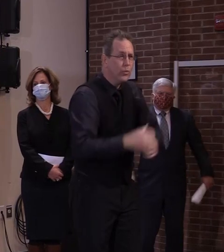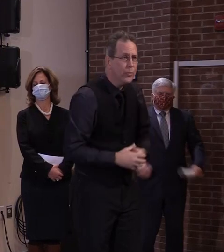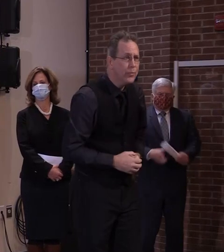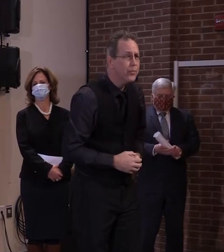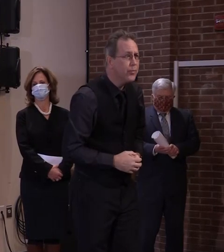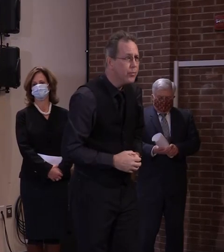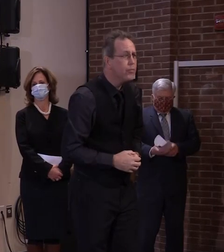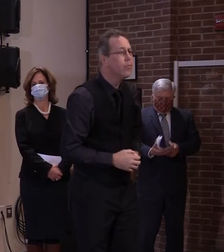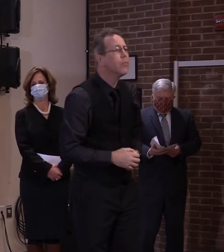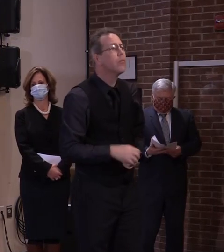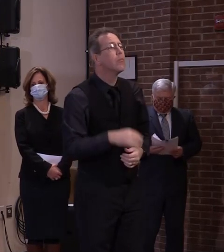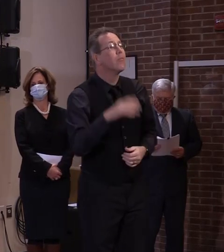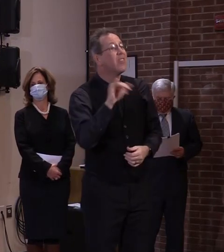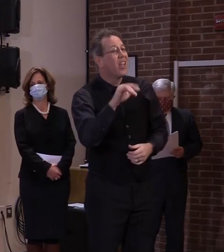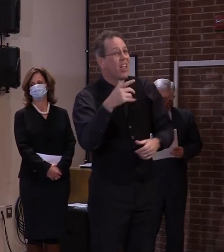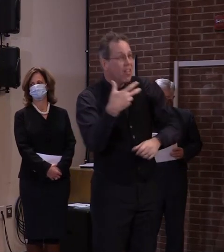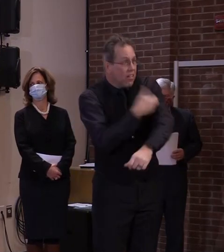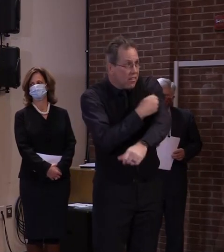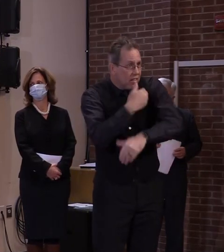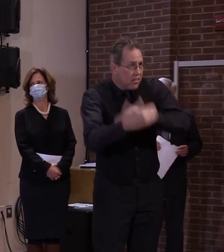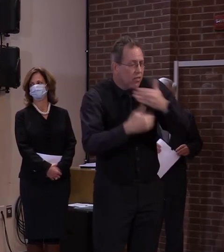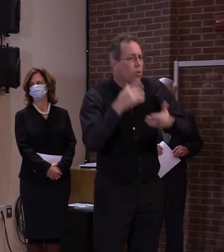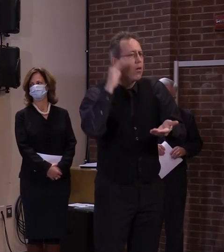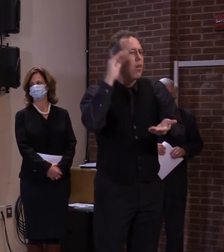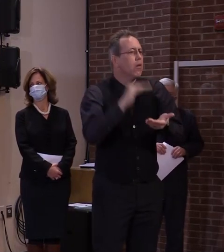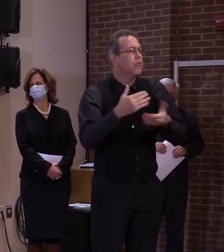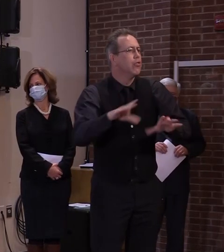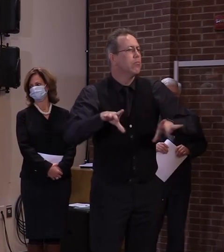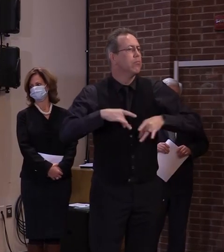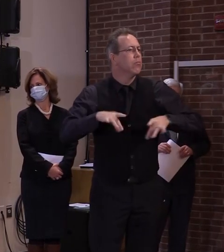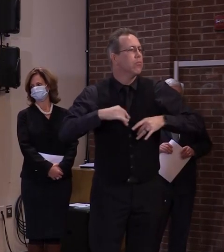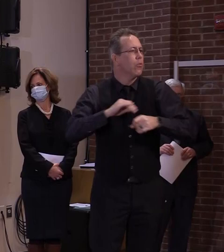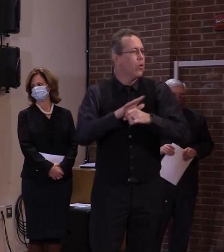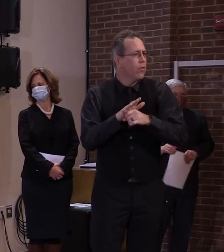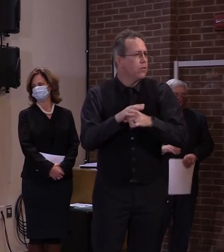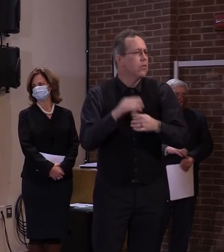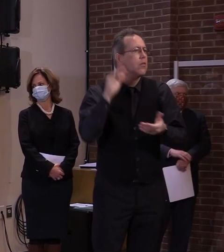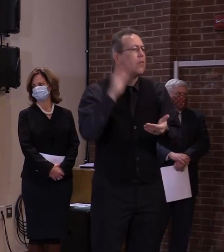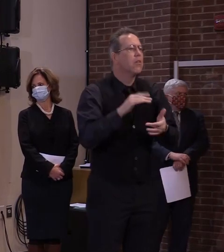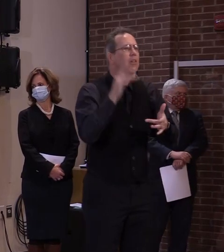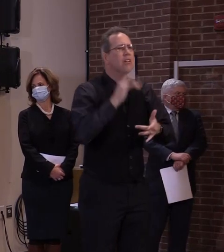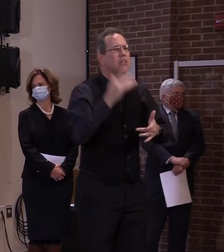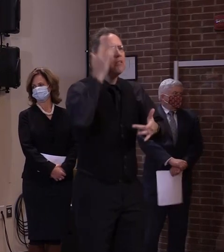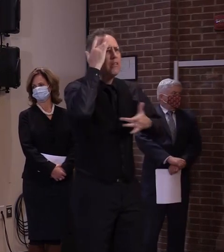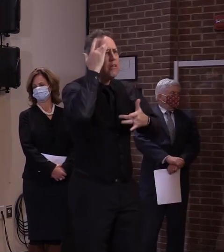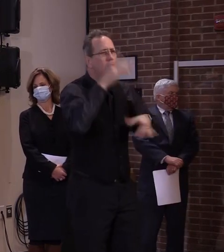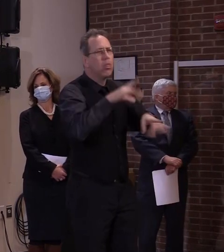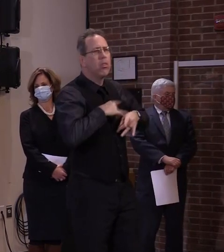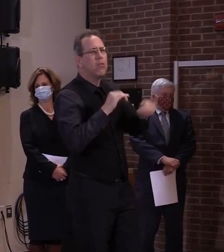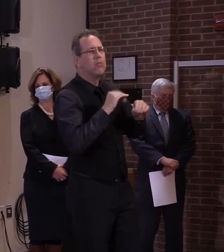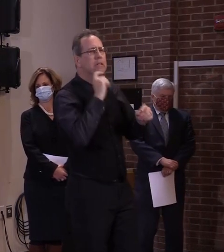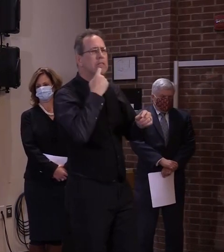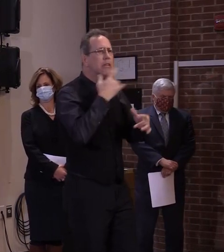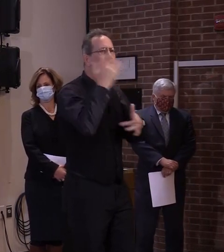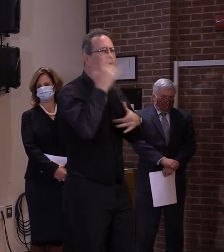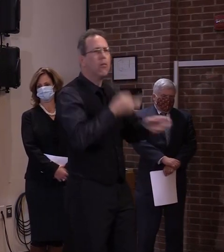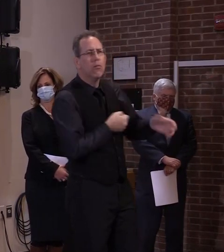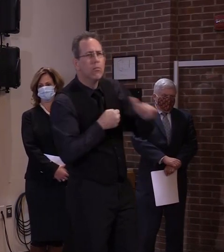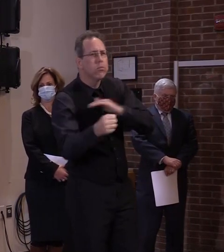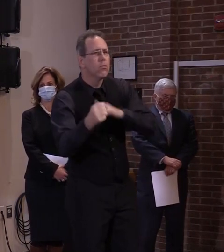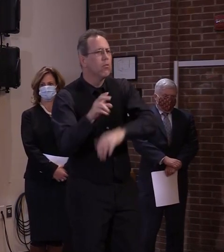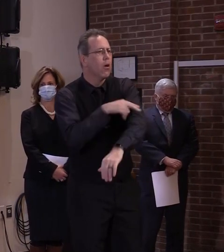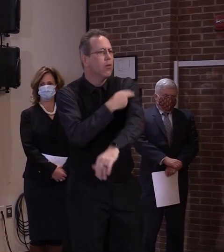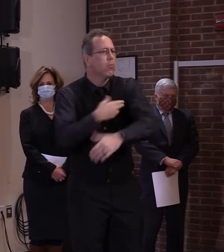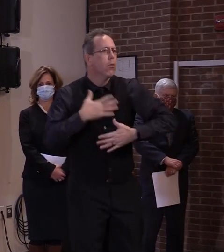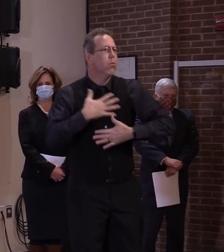dramatically reduce your chances of severe illness if you do get it. If you're not vaccinated at all, it's just a matter of